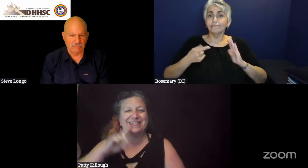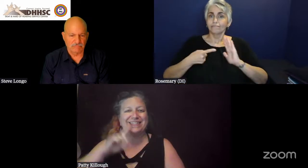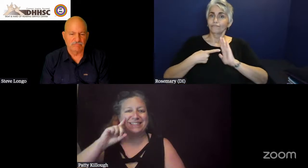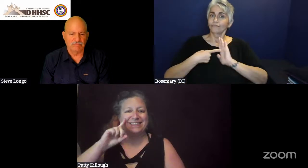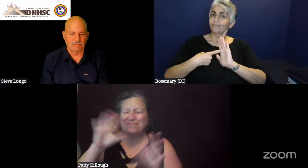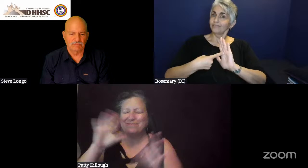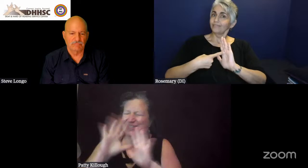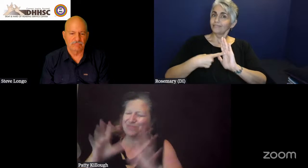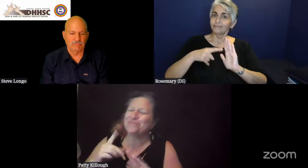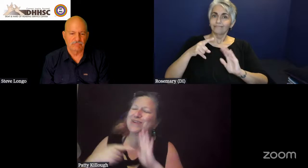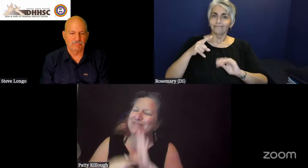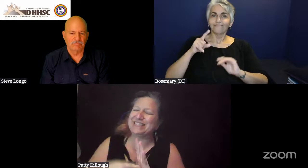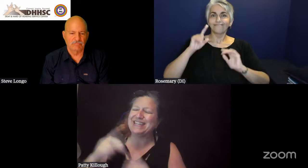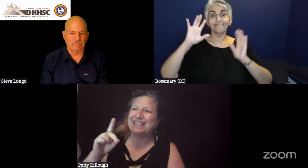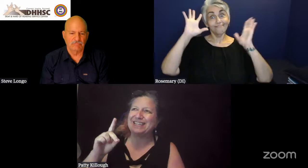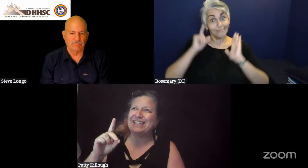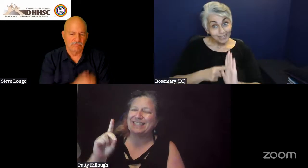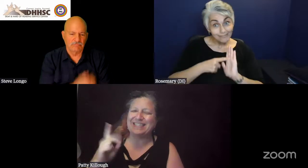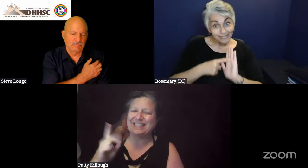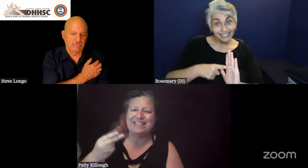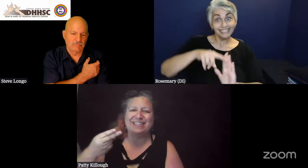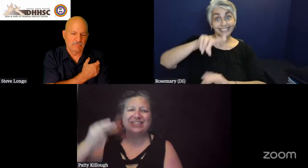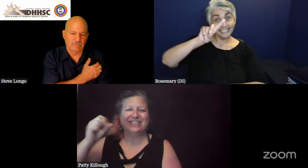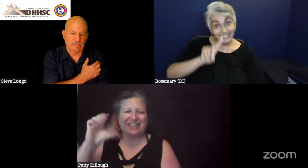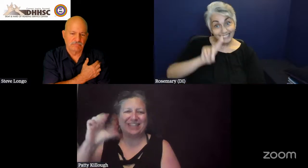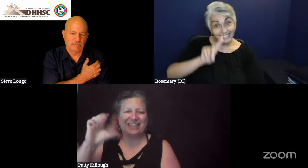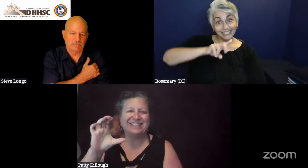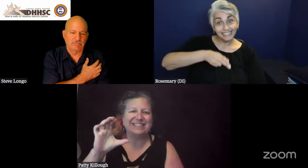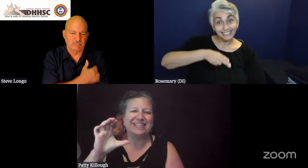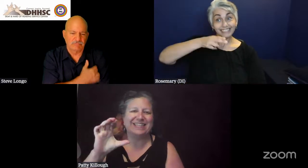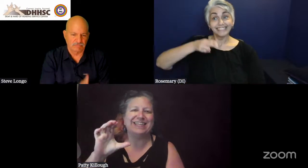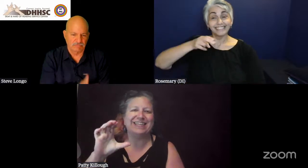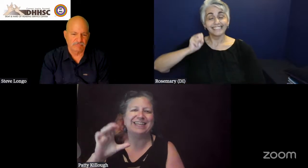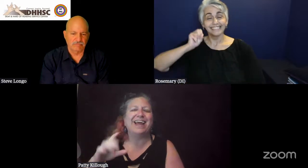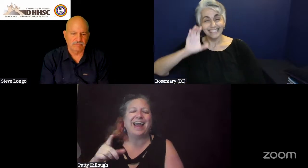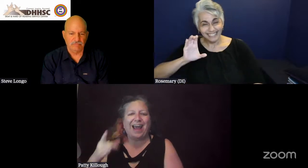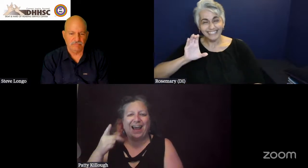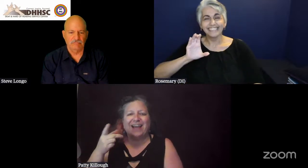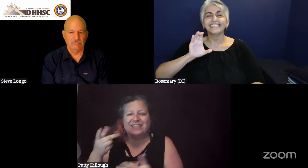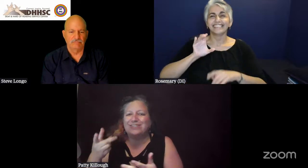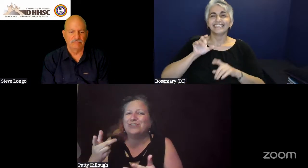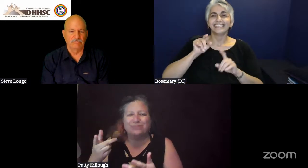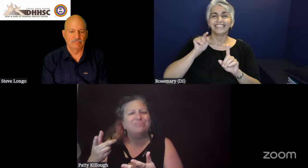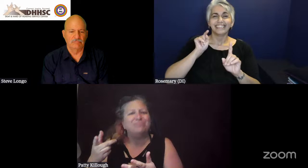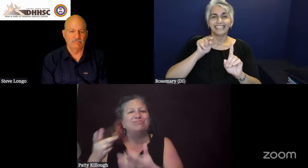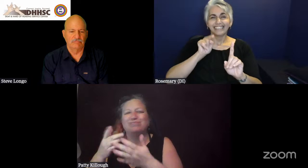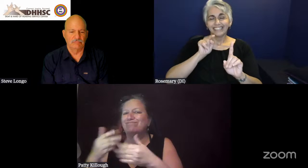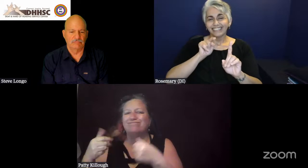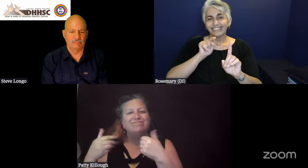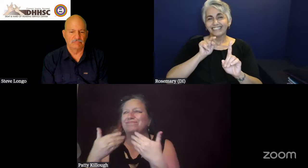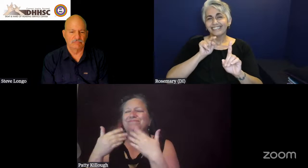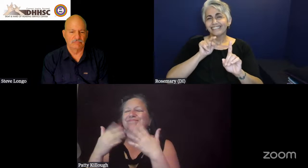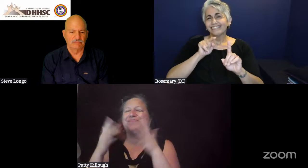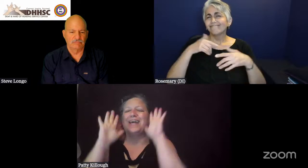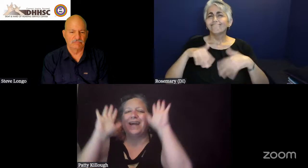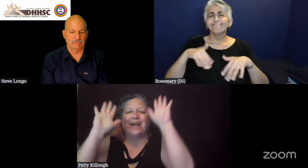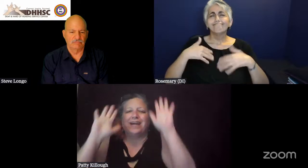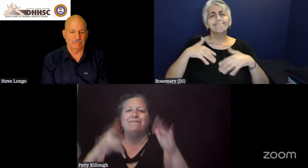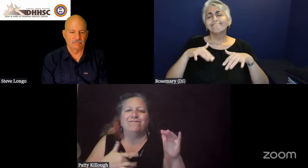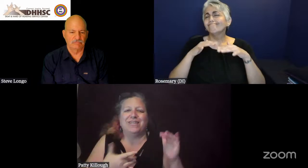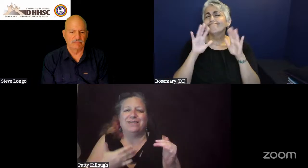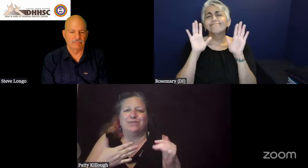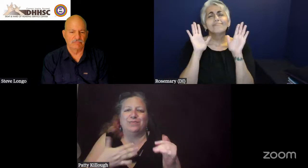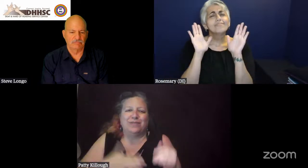was lovely to see the event was so successful and it showed off